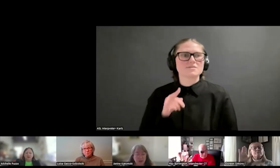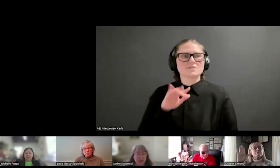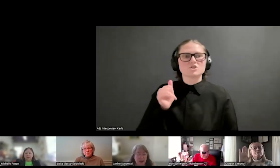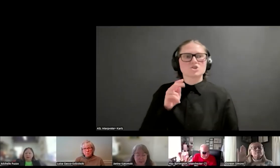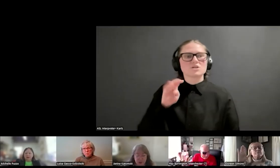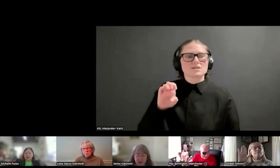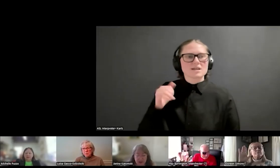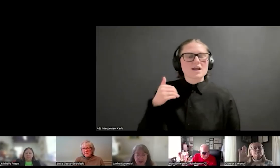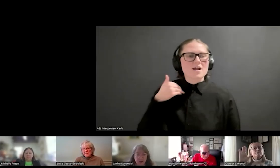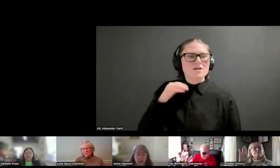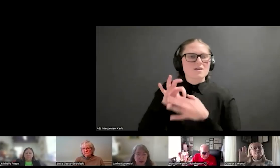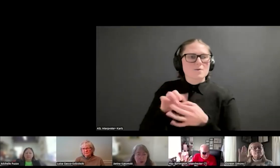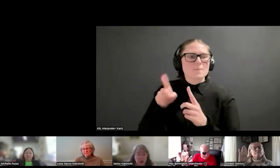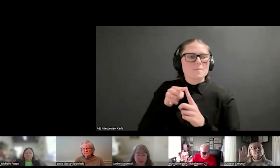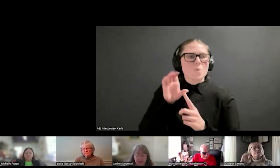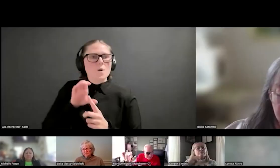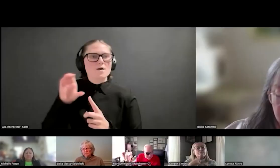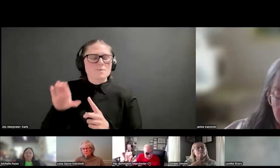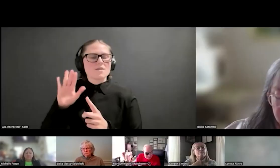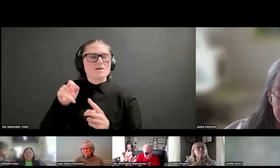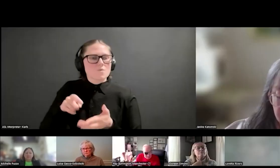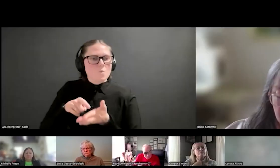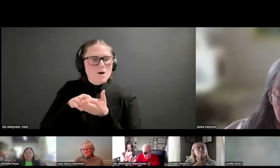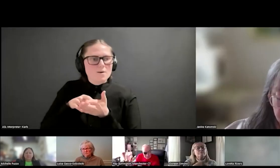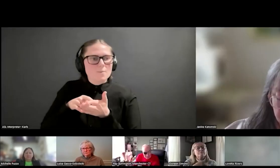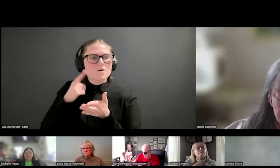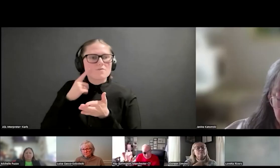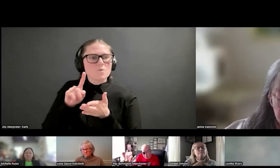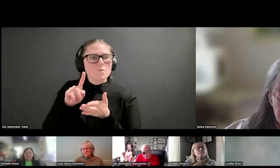the Okay. closed captioning requirement for